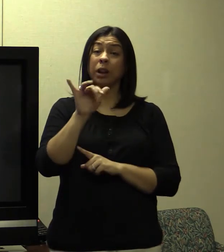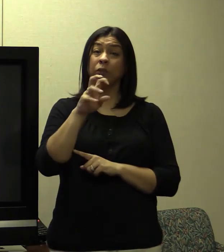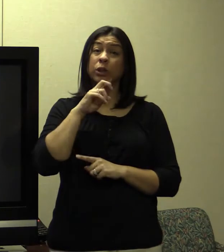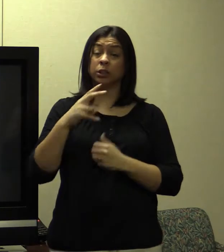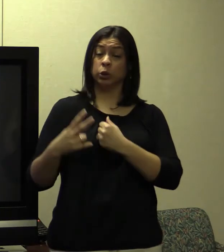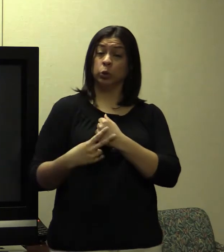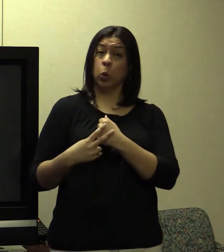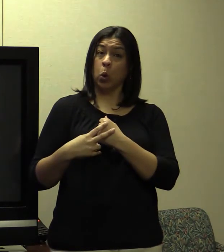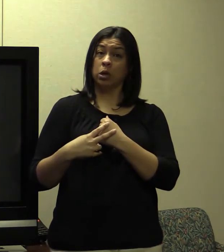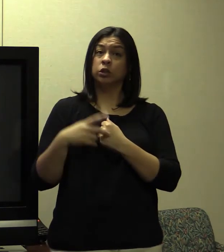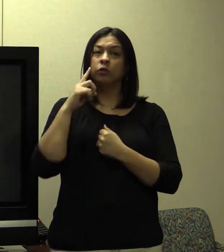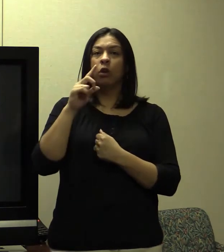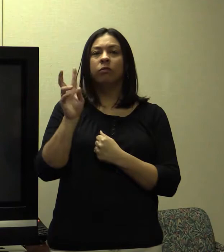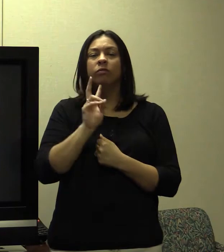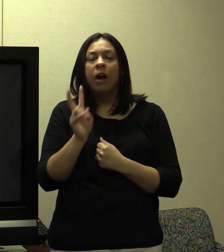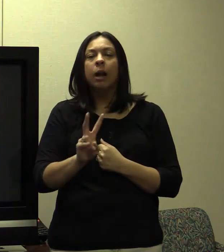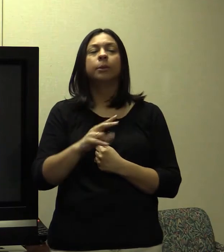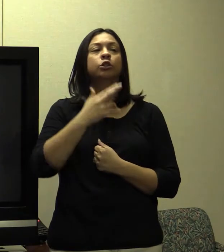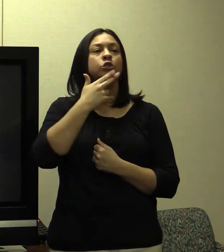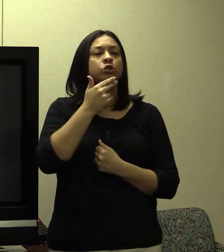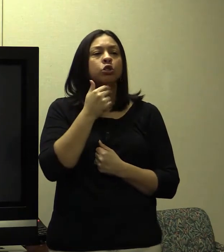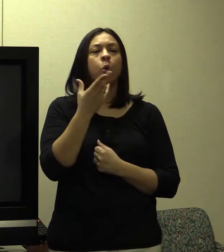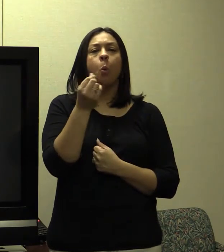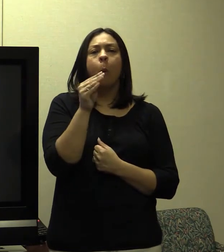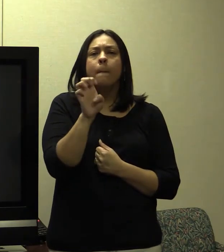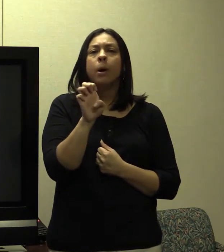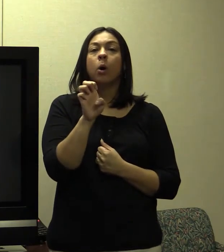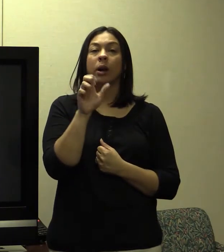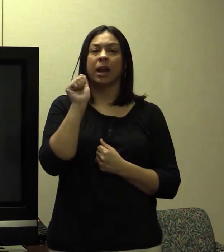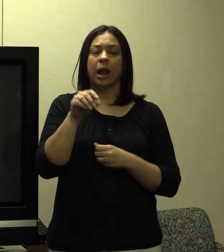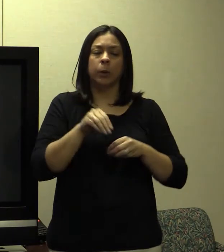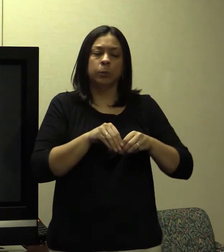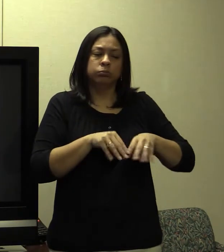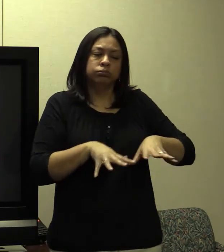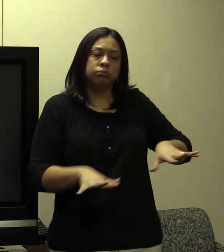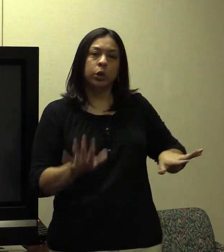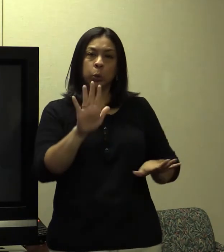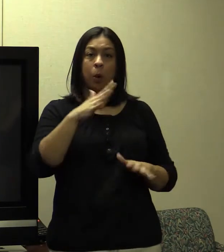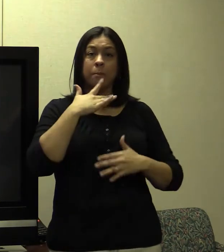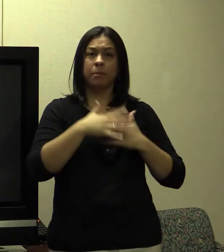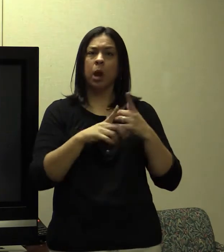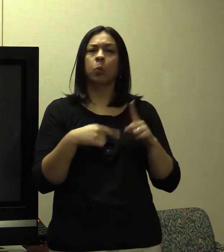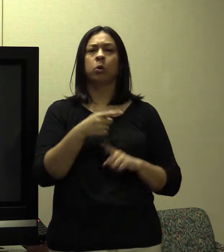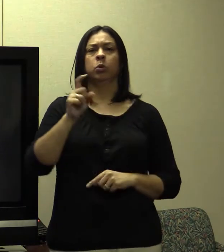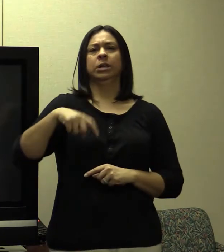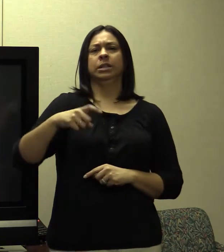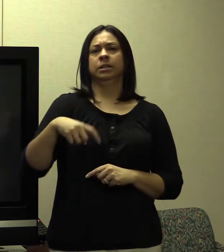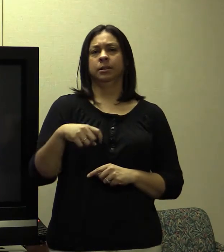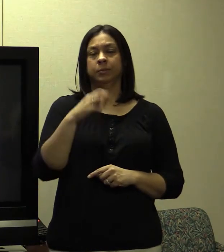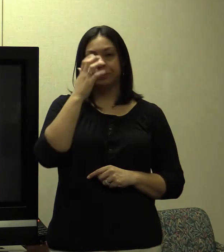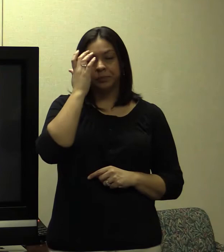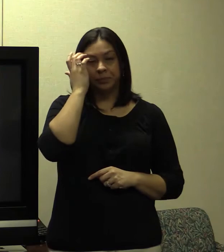sugar, hormones, and can be released into your bloodstream when you need them.